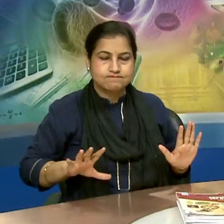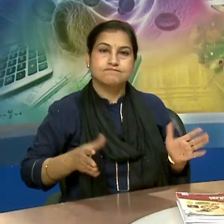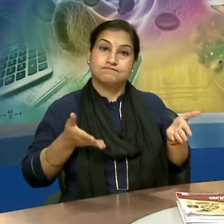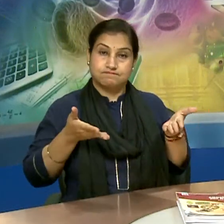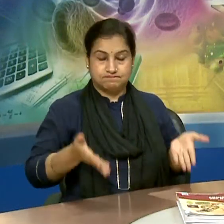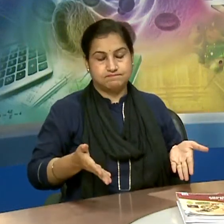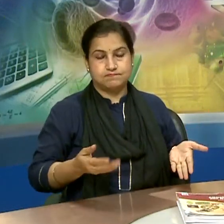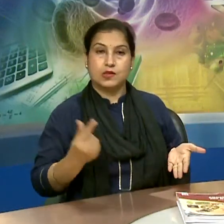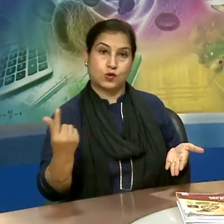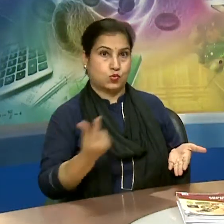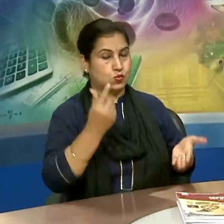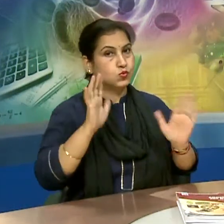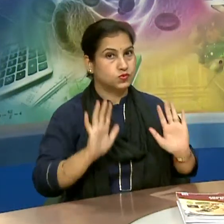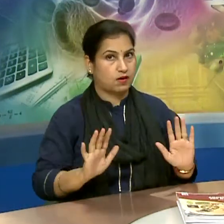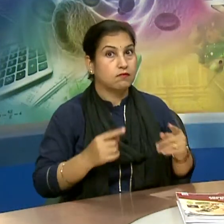These standards